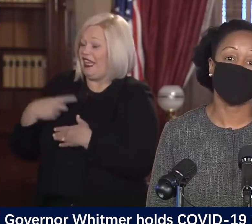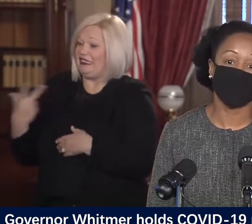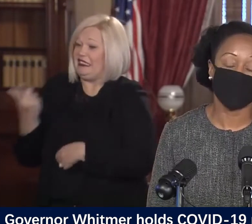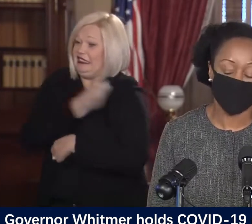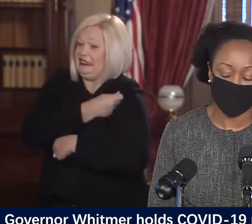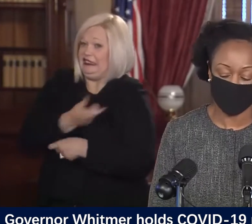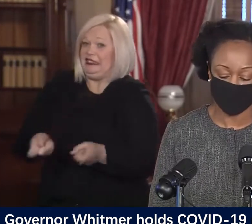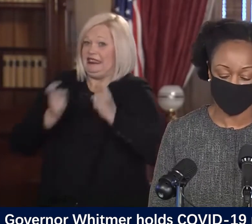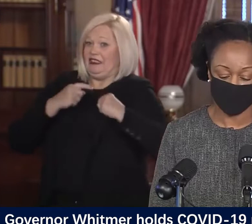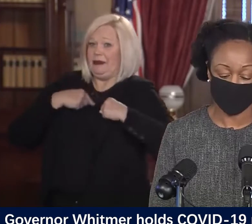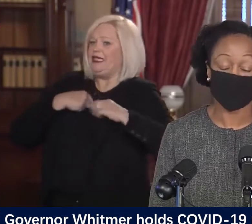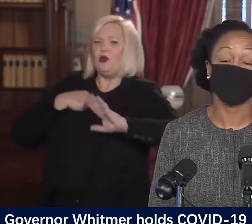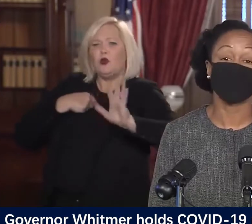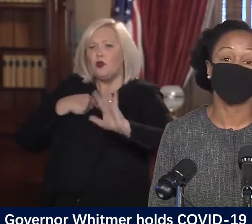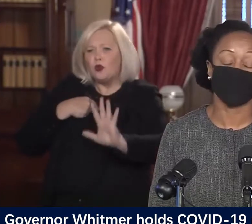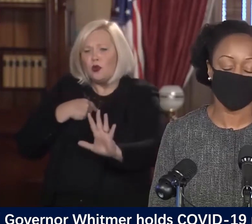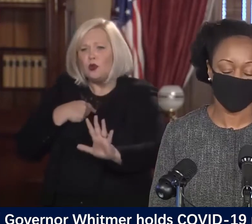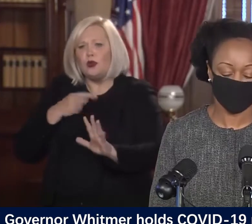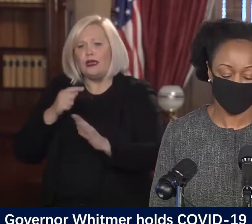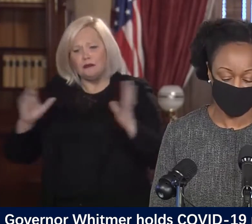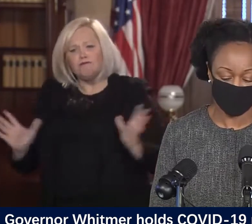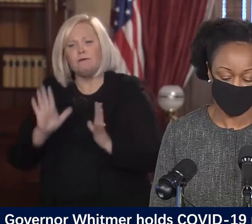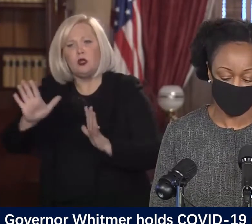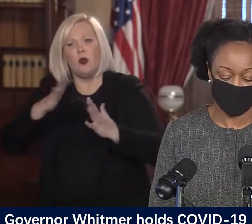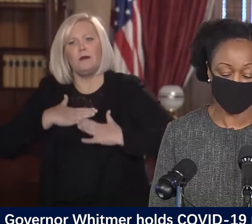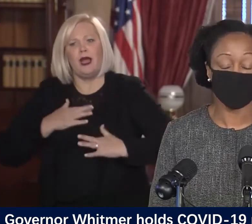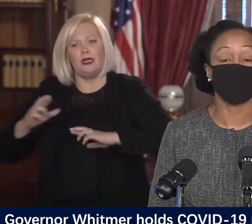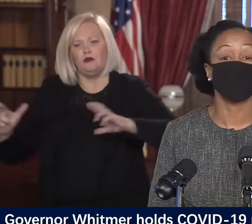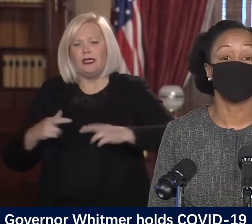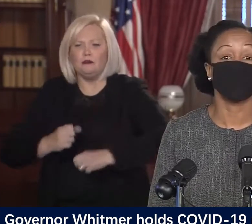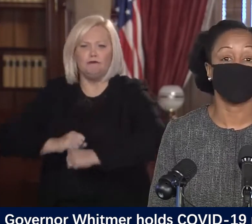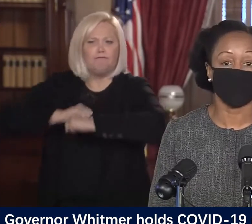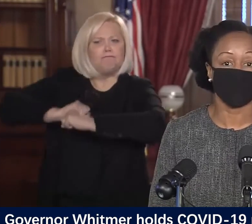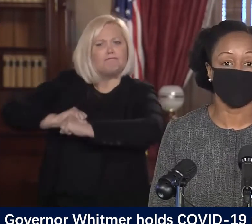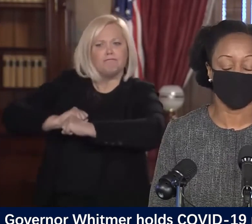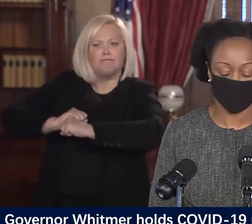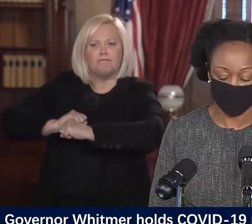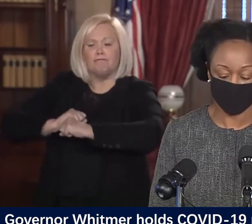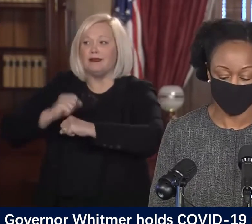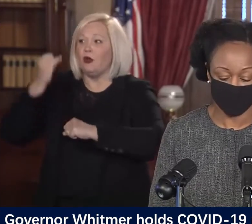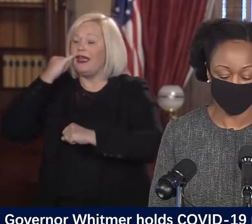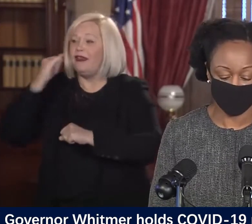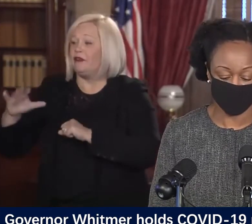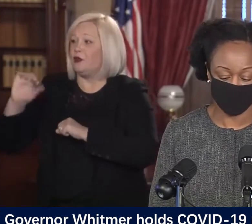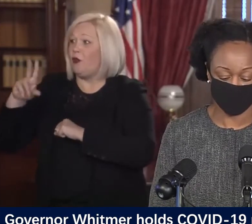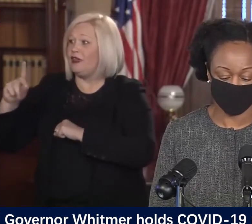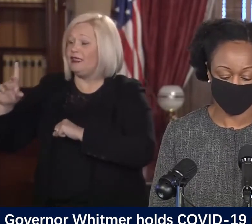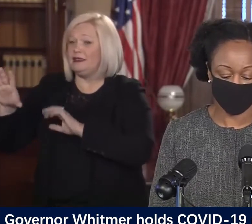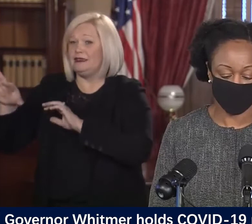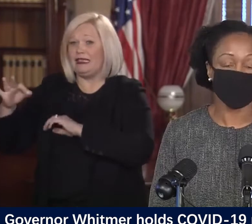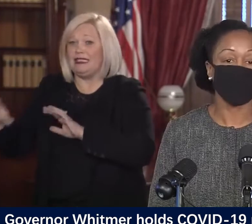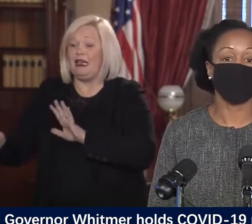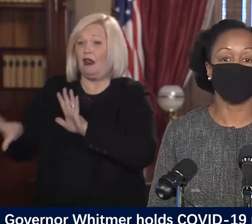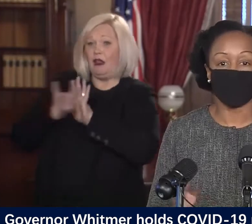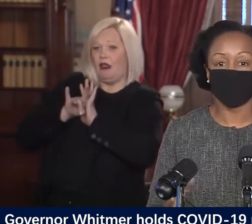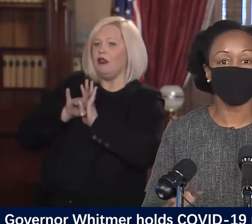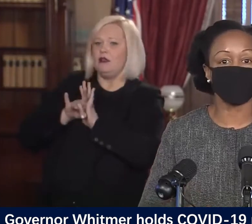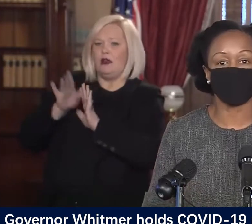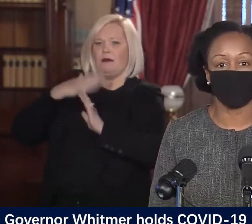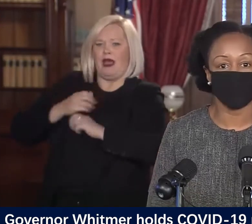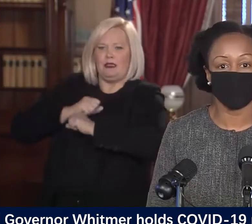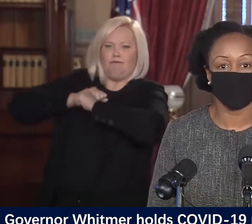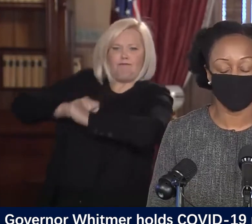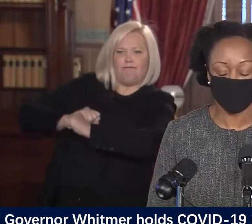They prepare your body so that it is ready to fight if it comes into contact with the real virus. The